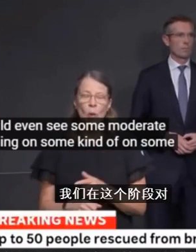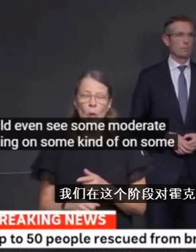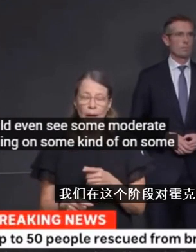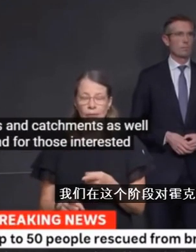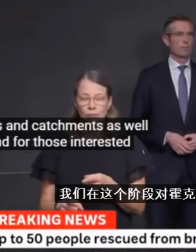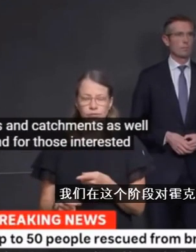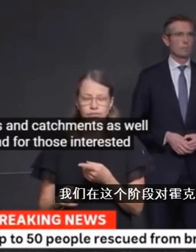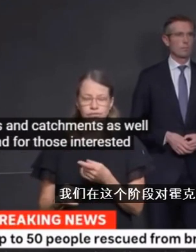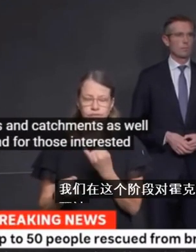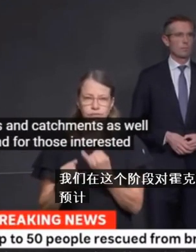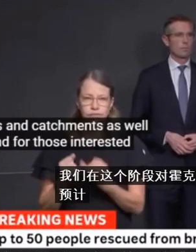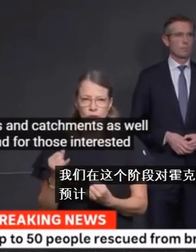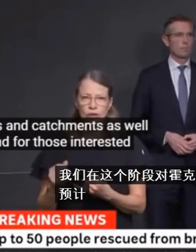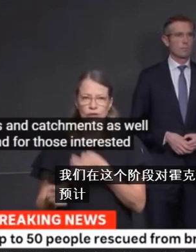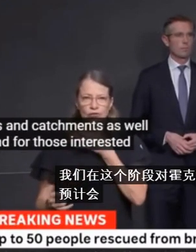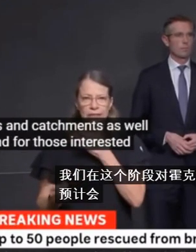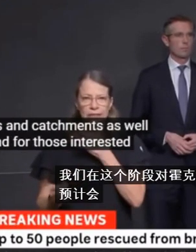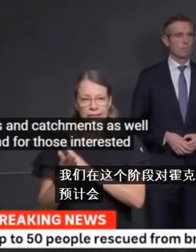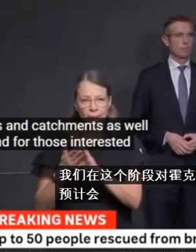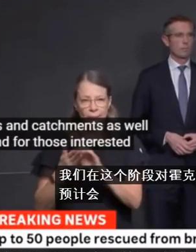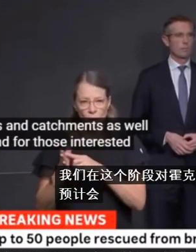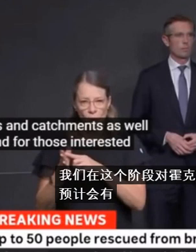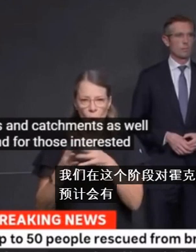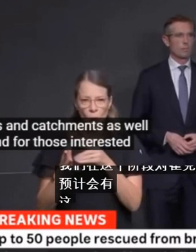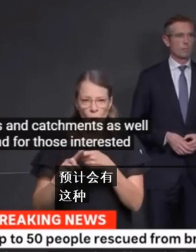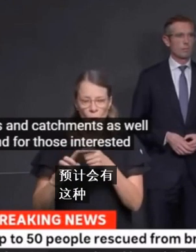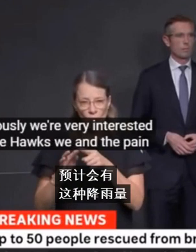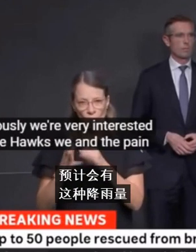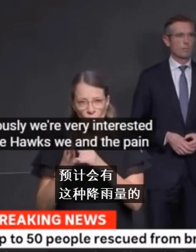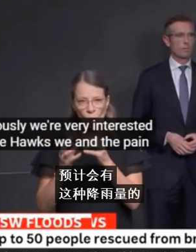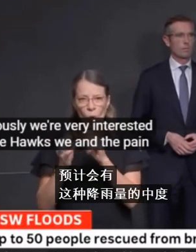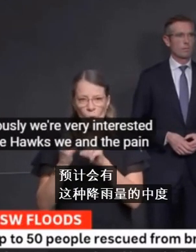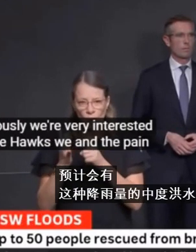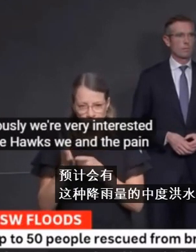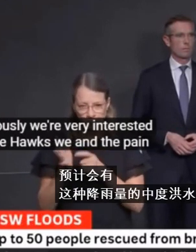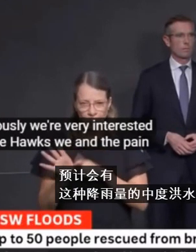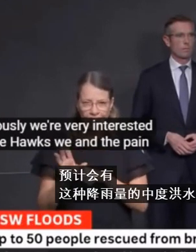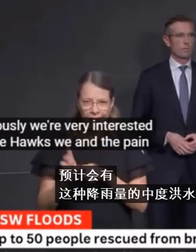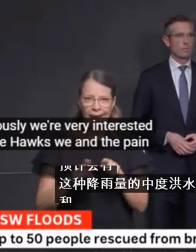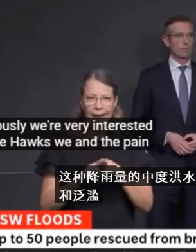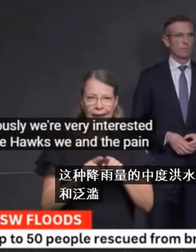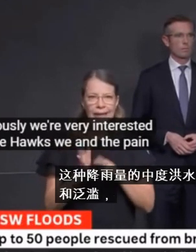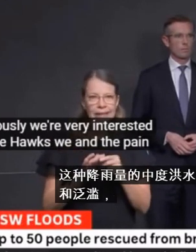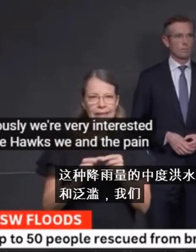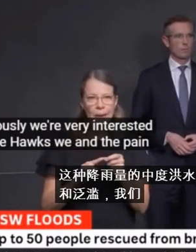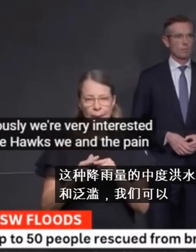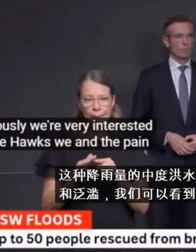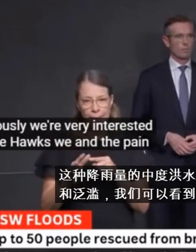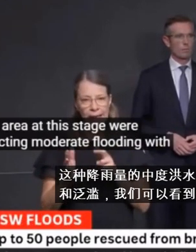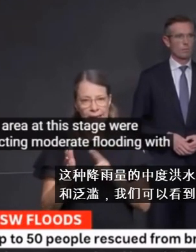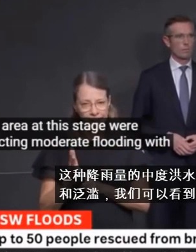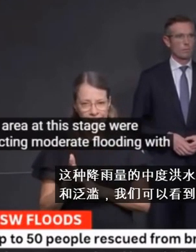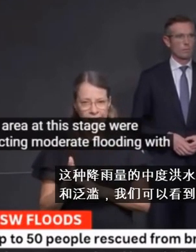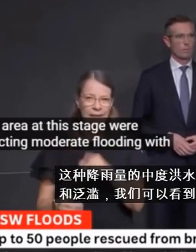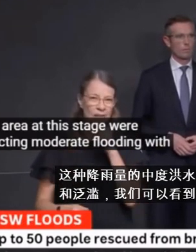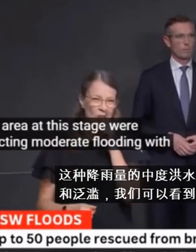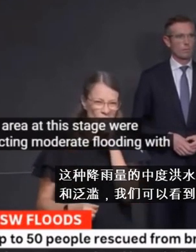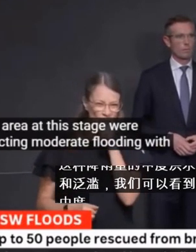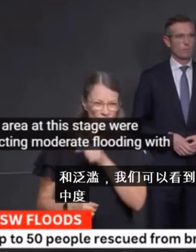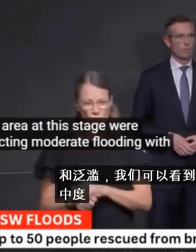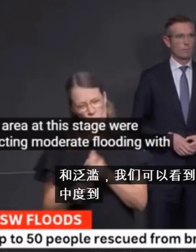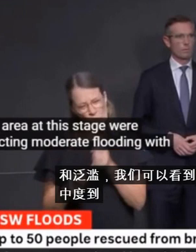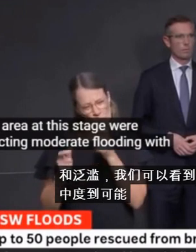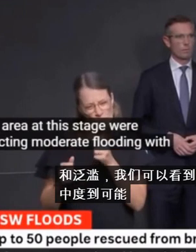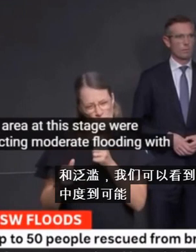Nepean area. At this stage we're expecting moderate flooding with this kind of rainfall numbers, and the upper Nepean we could see are on watch